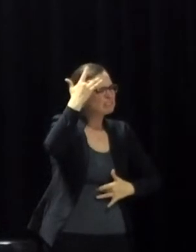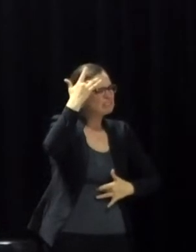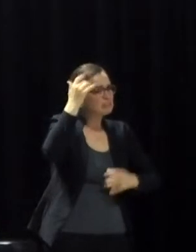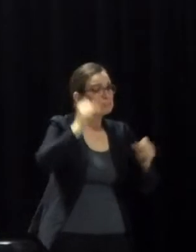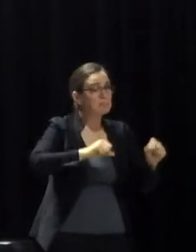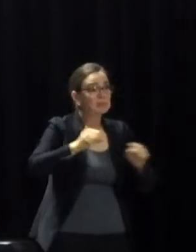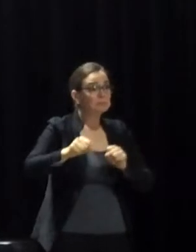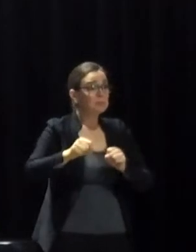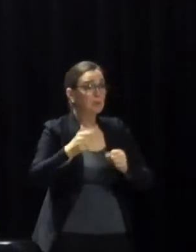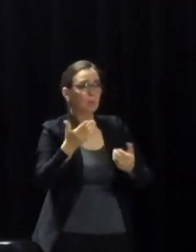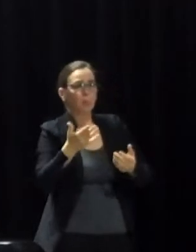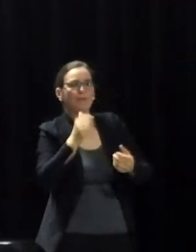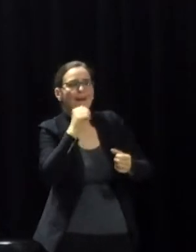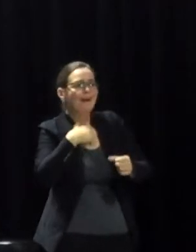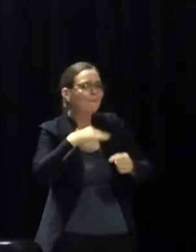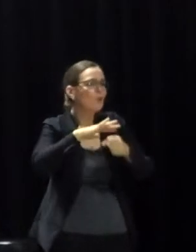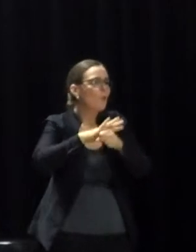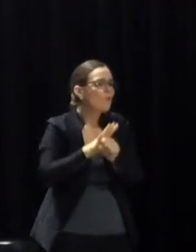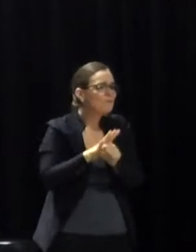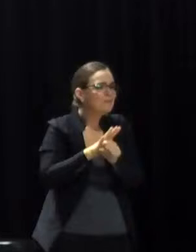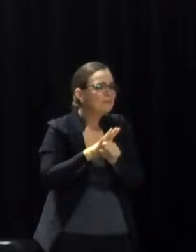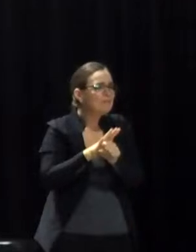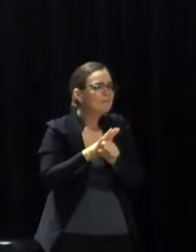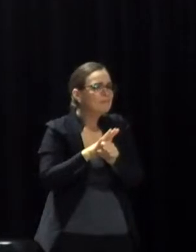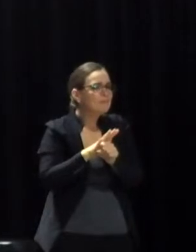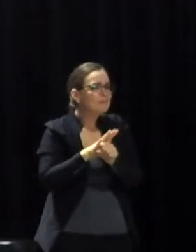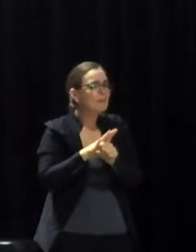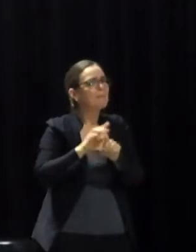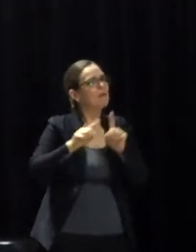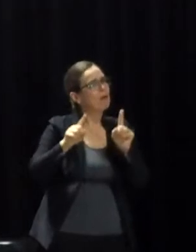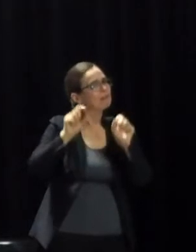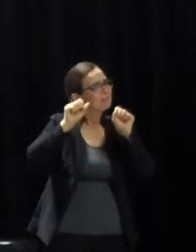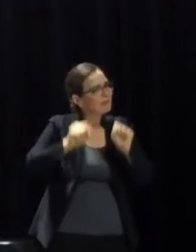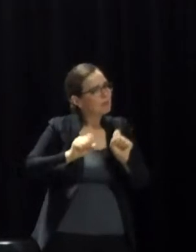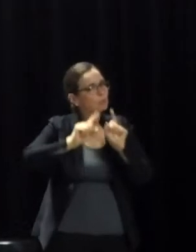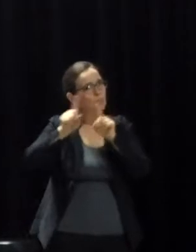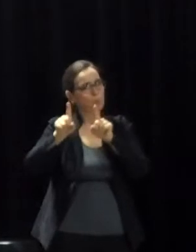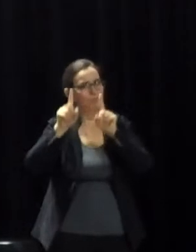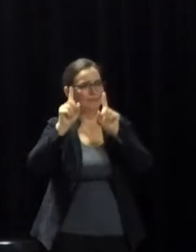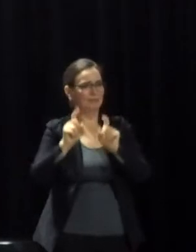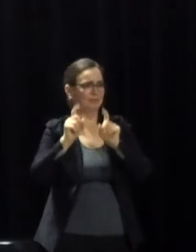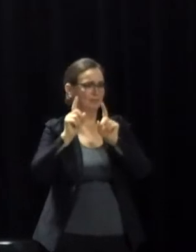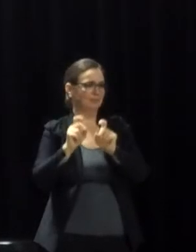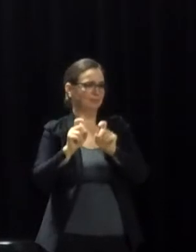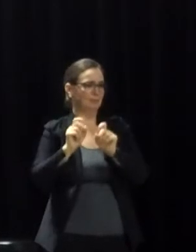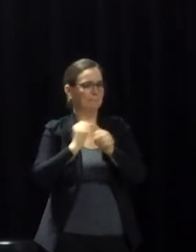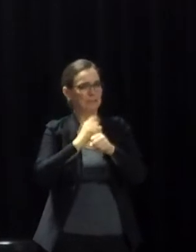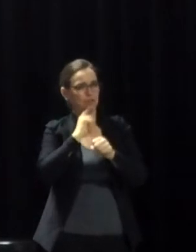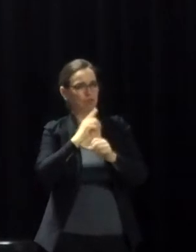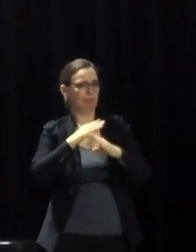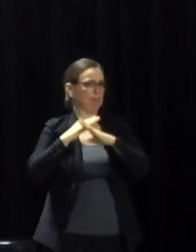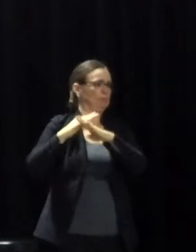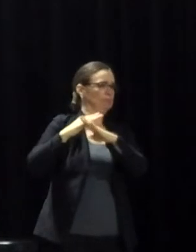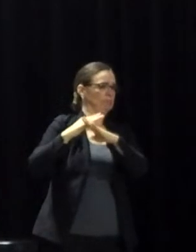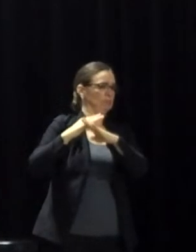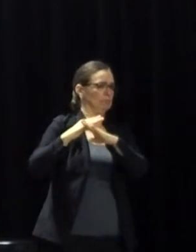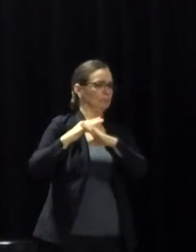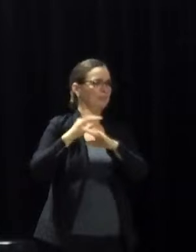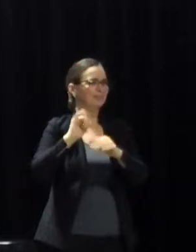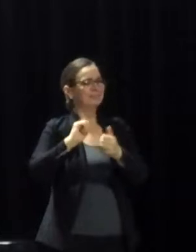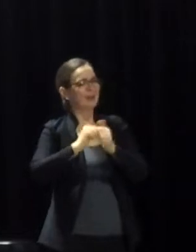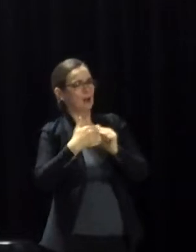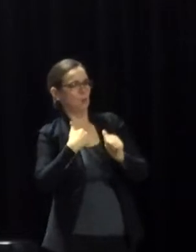you prevent this, right? So I think that's the way to think about it, is once you're sick, you're